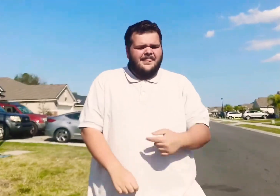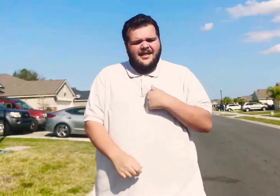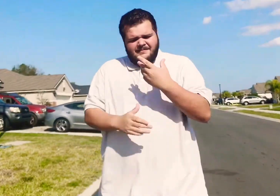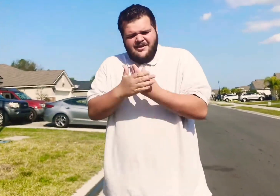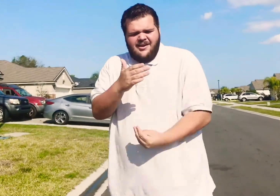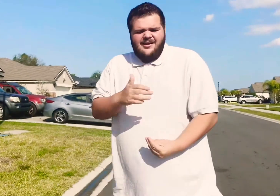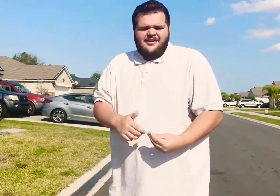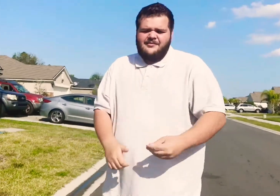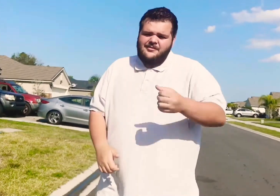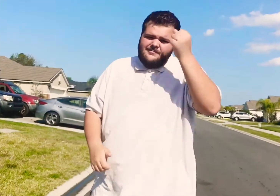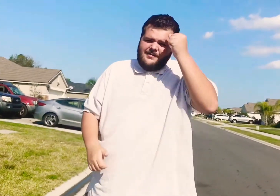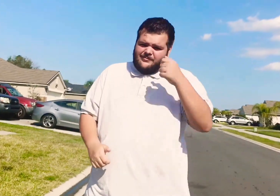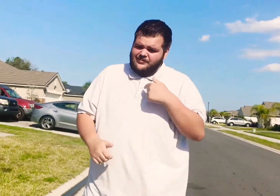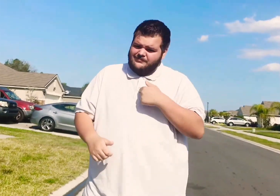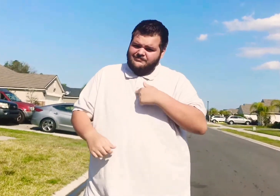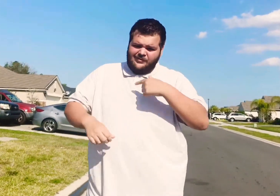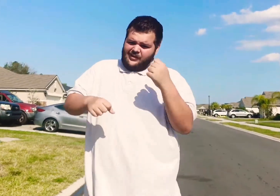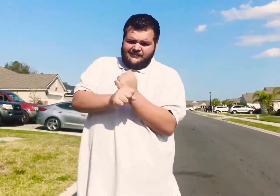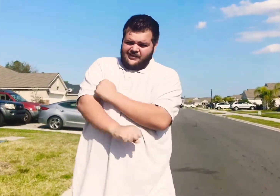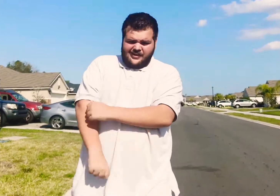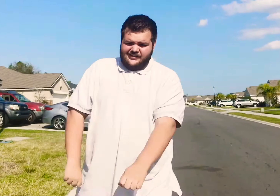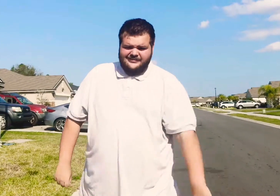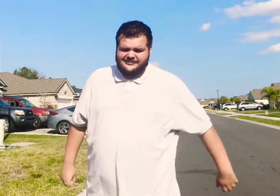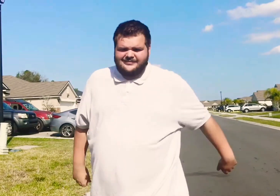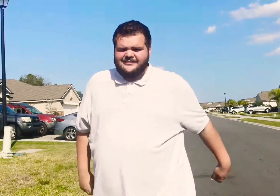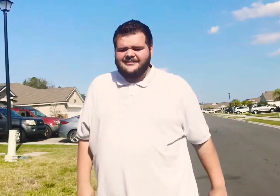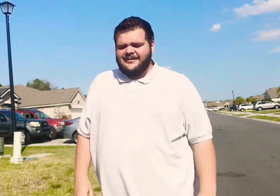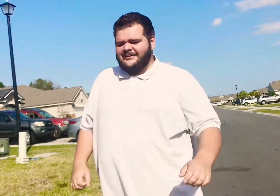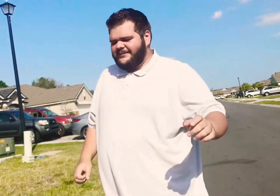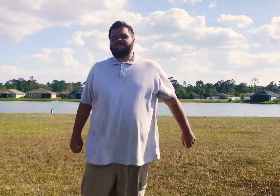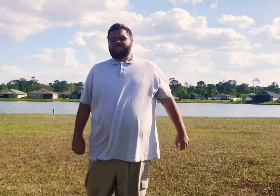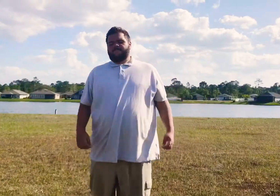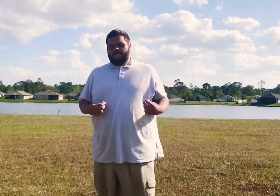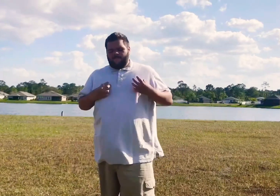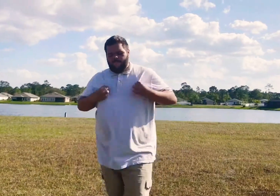young. When I'm gone, remember all I've done.